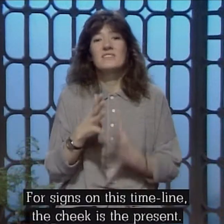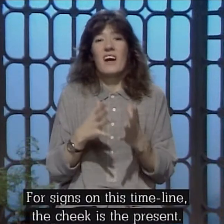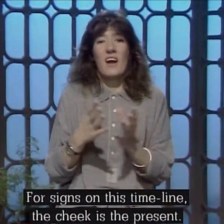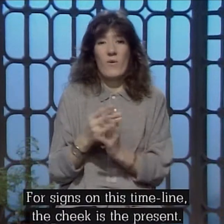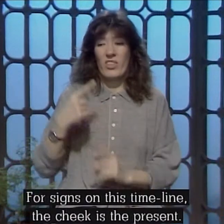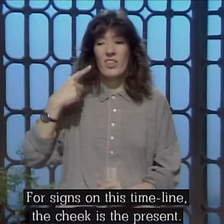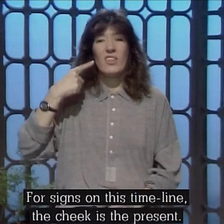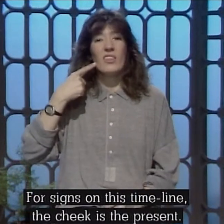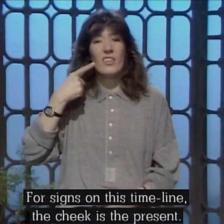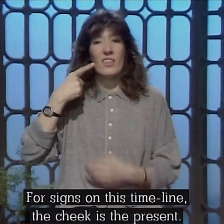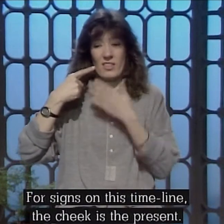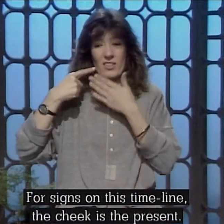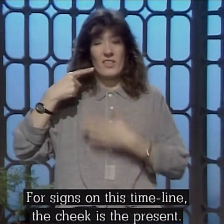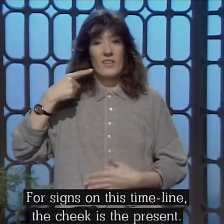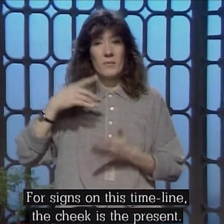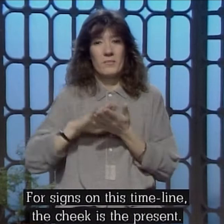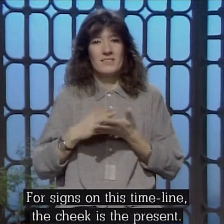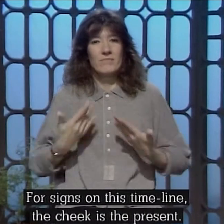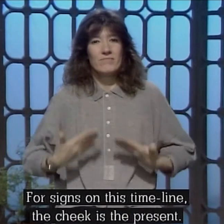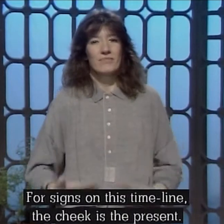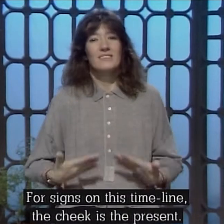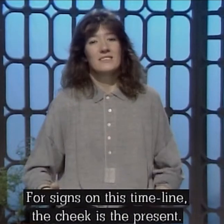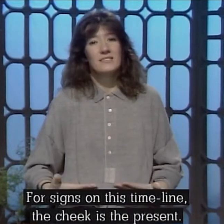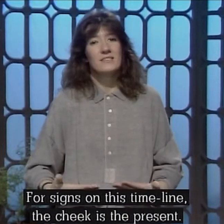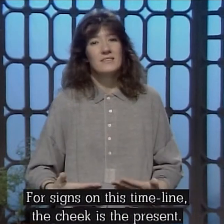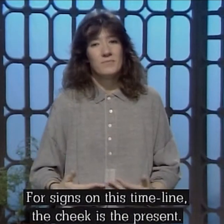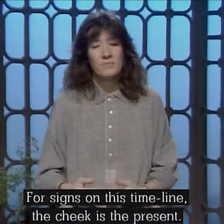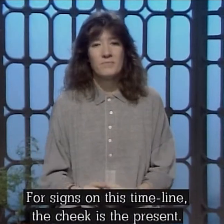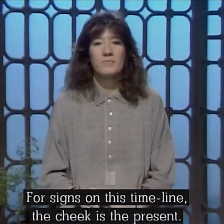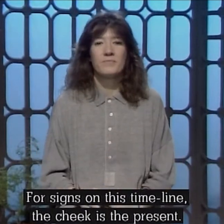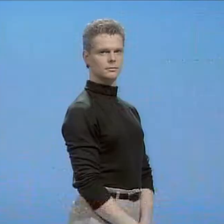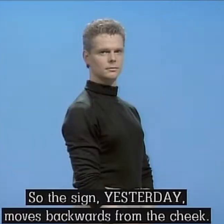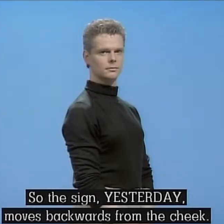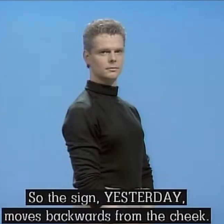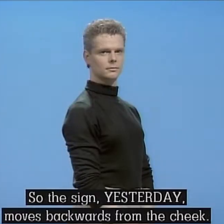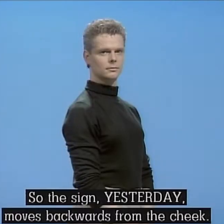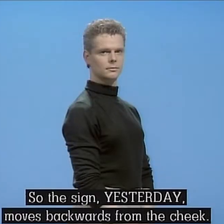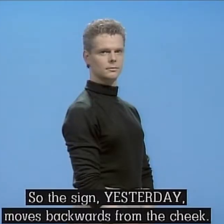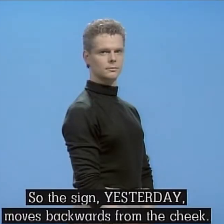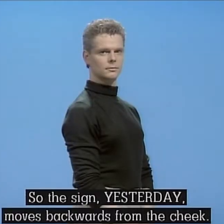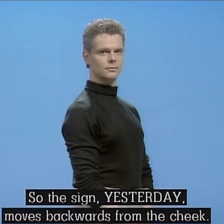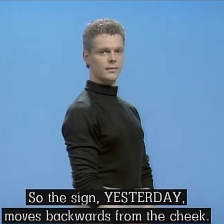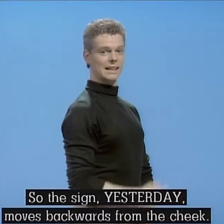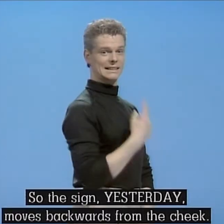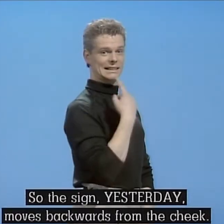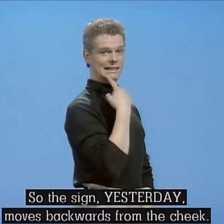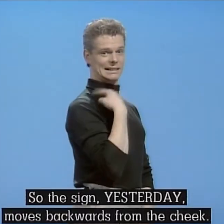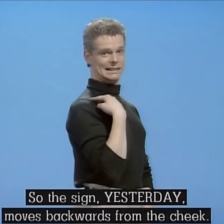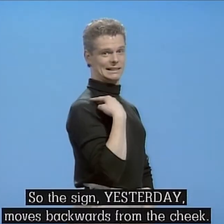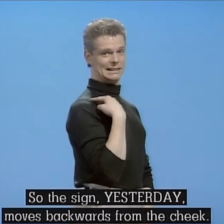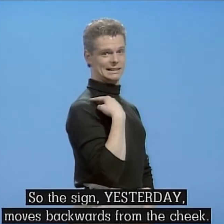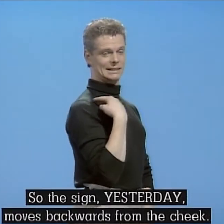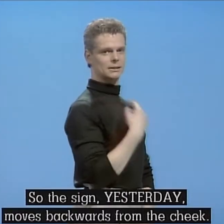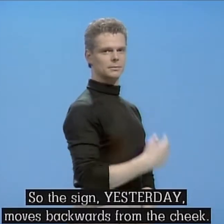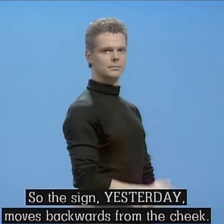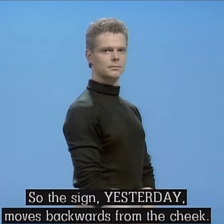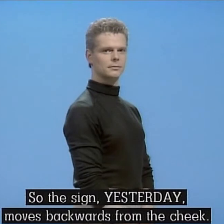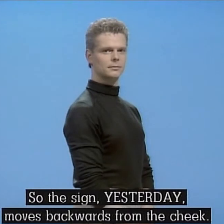For signs on this timeline, the signer's cheek is the present. So the sign yesterday moves backwards from the